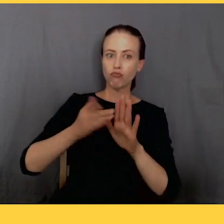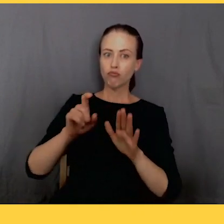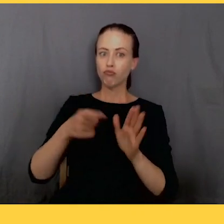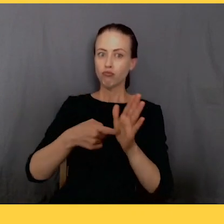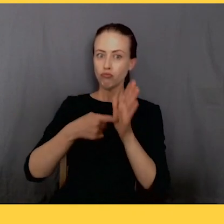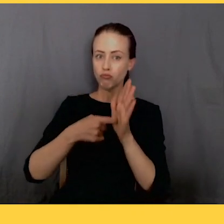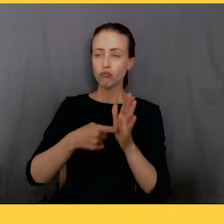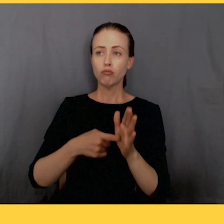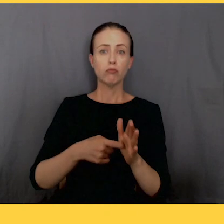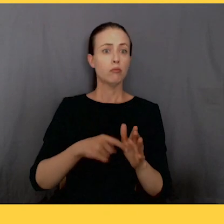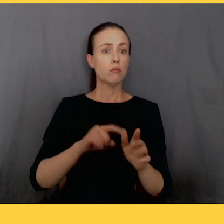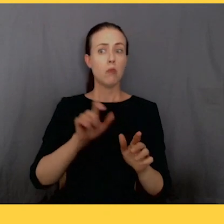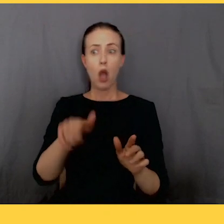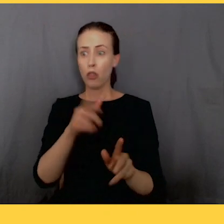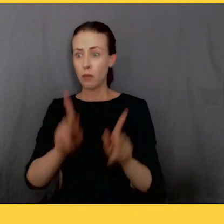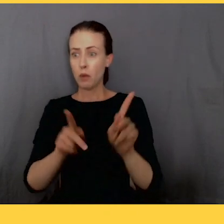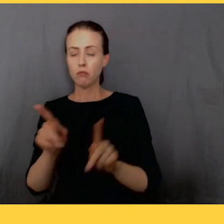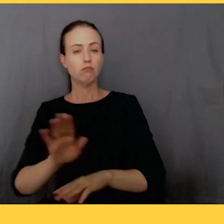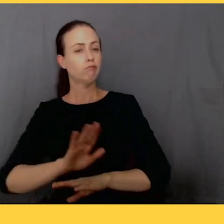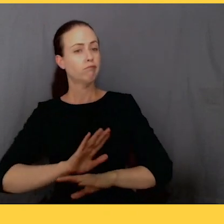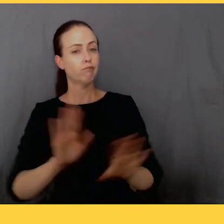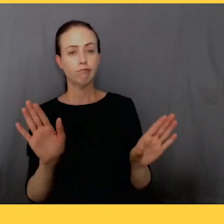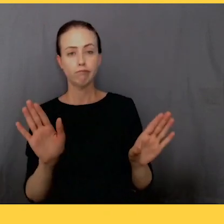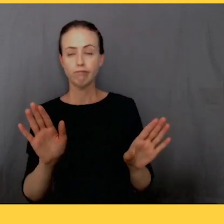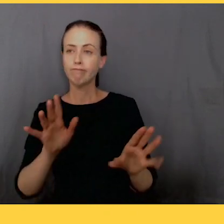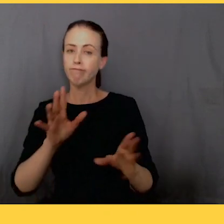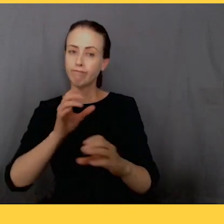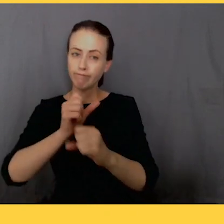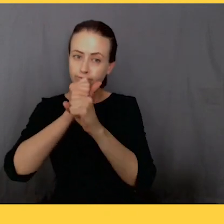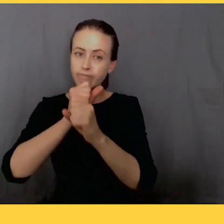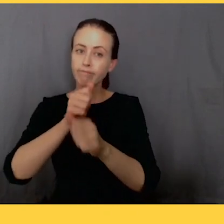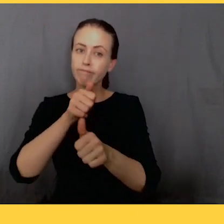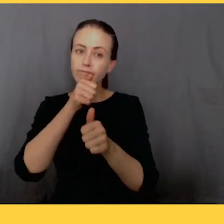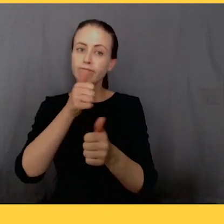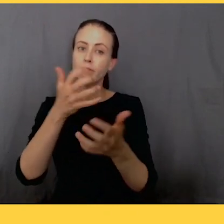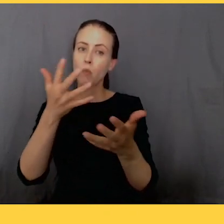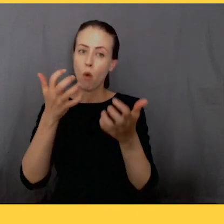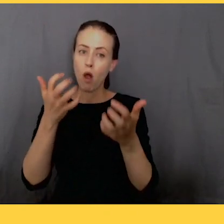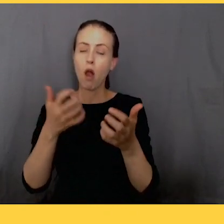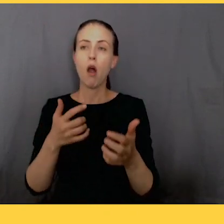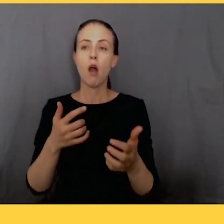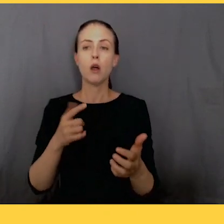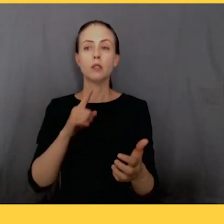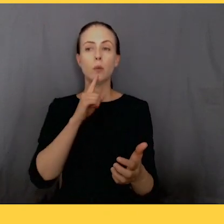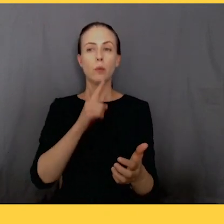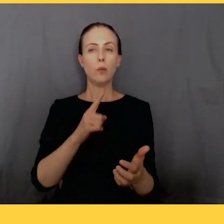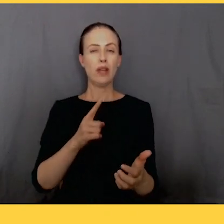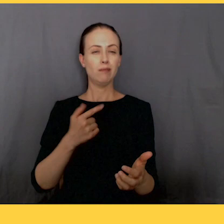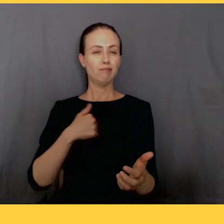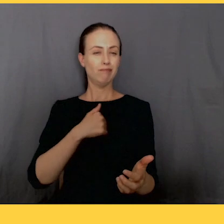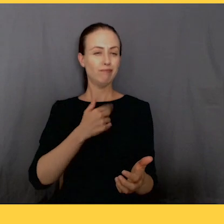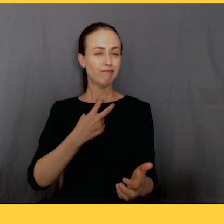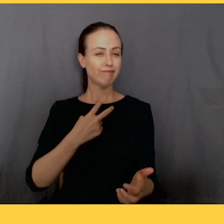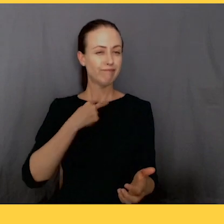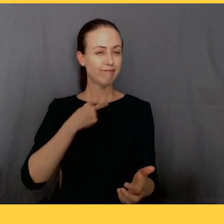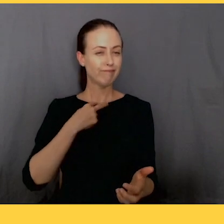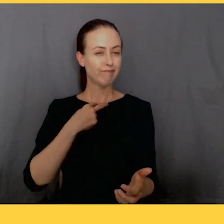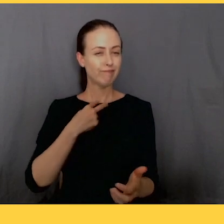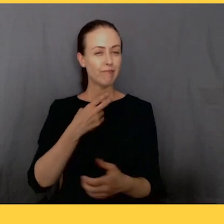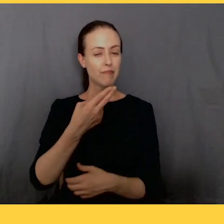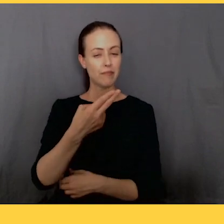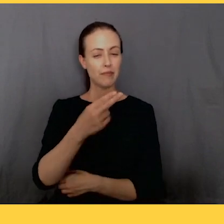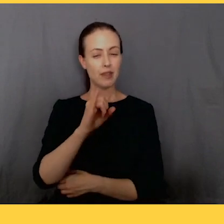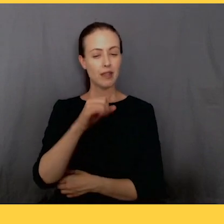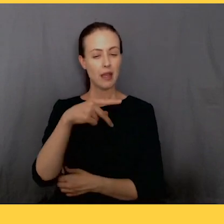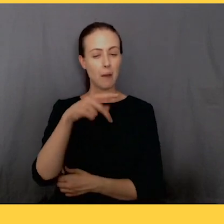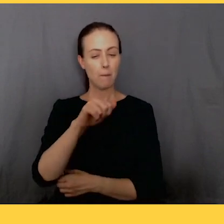their health. And we're kind of stuck between a federal law, the HIPAA law, but we do share where